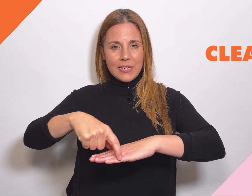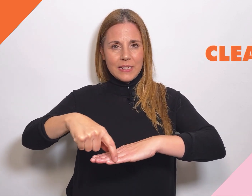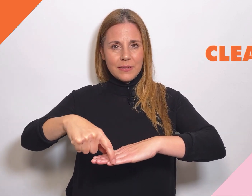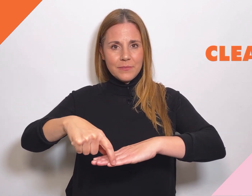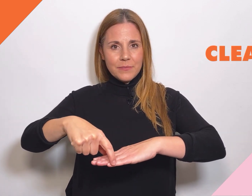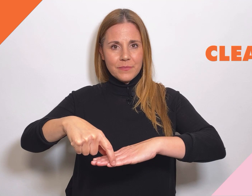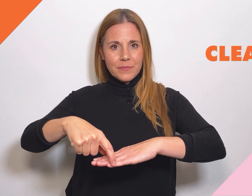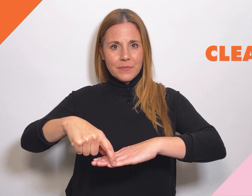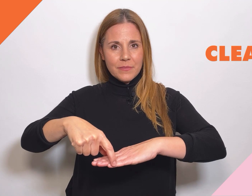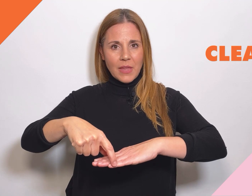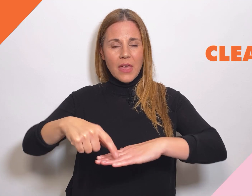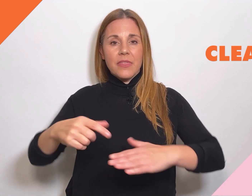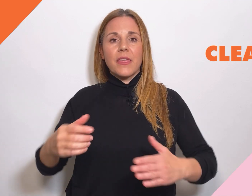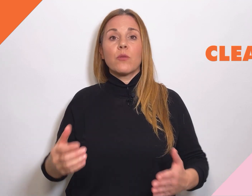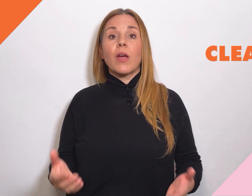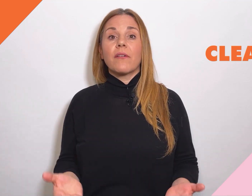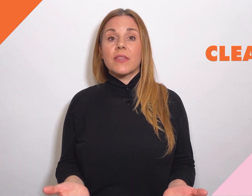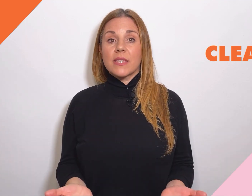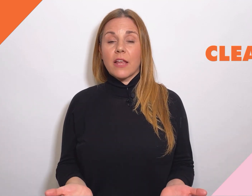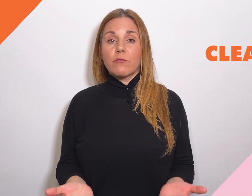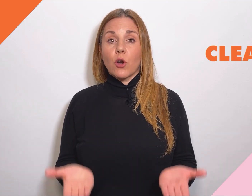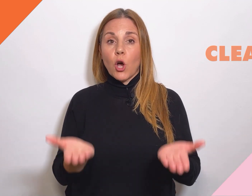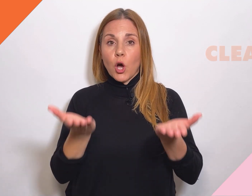clean. Then we have the sign for up,